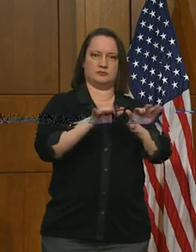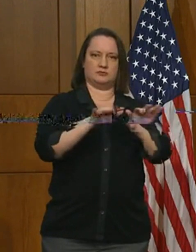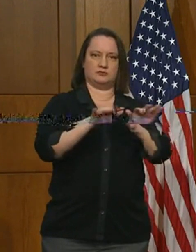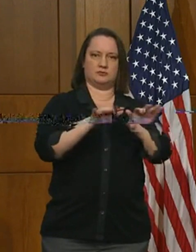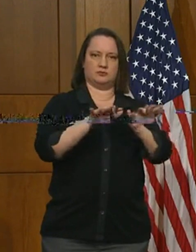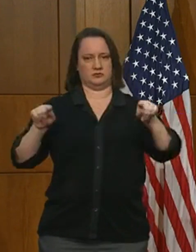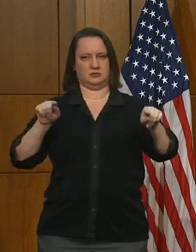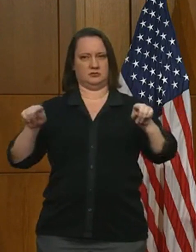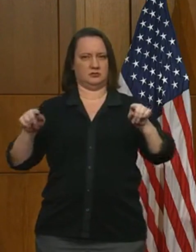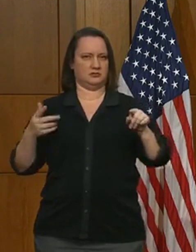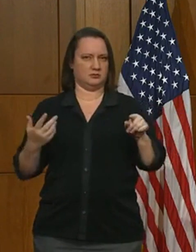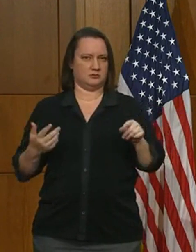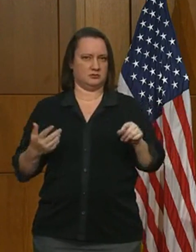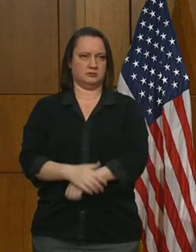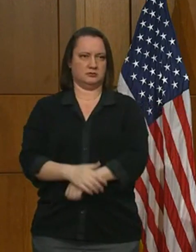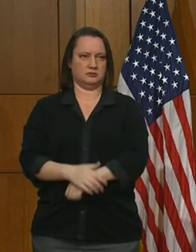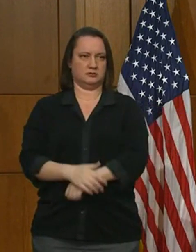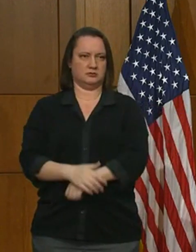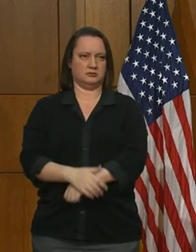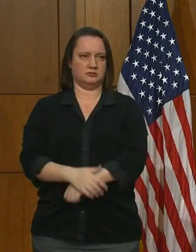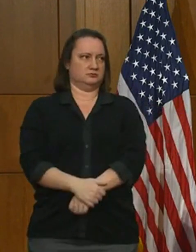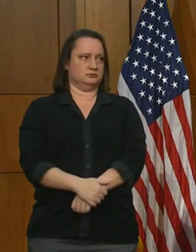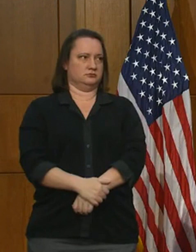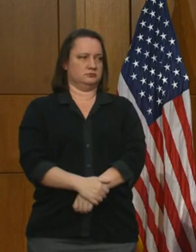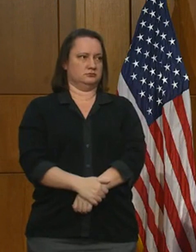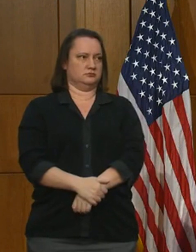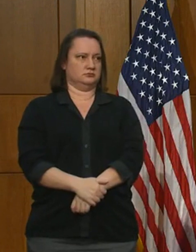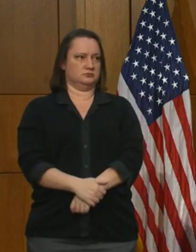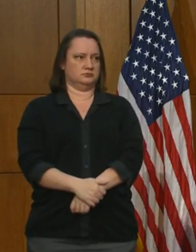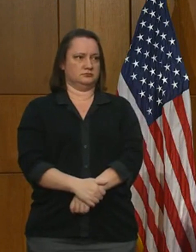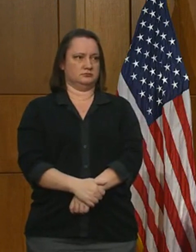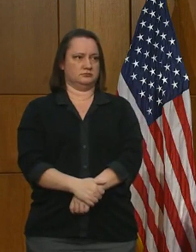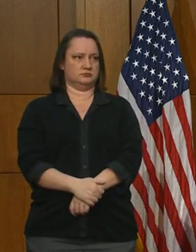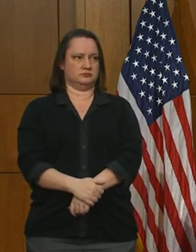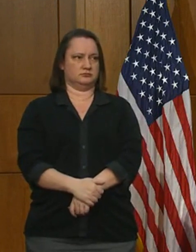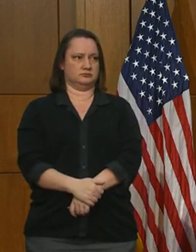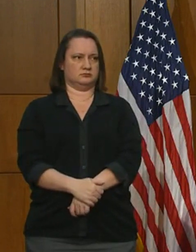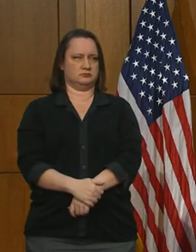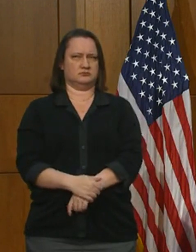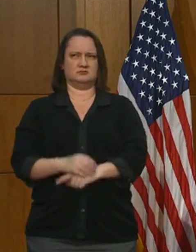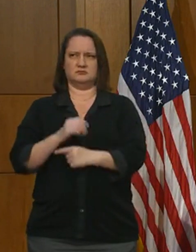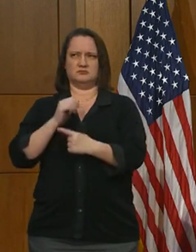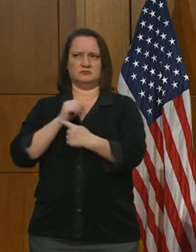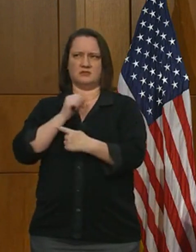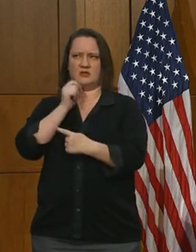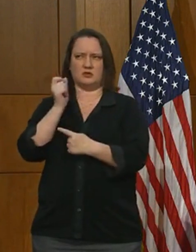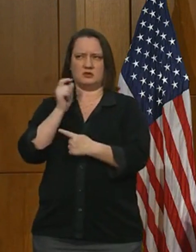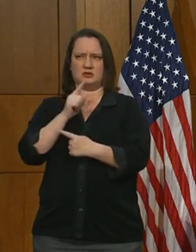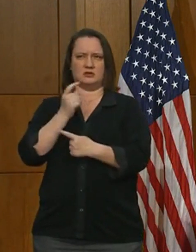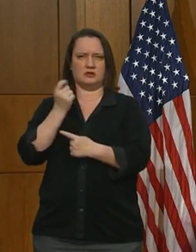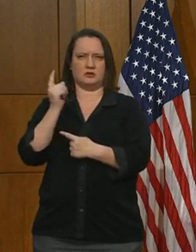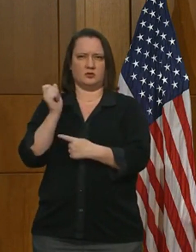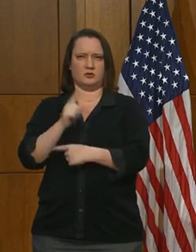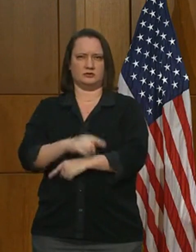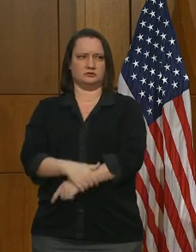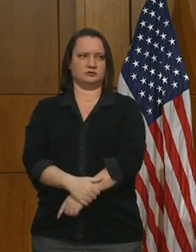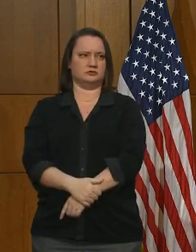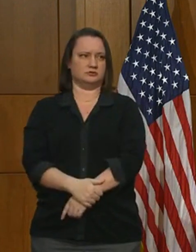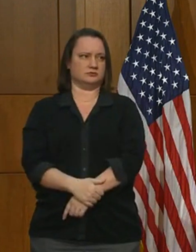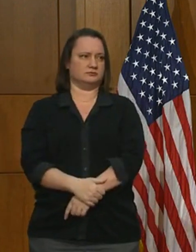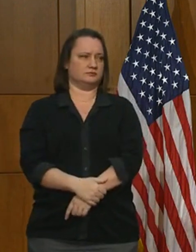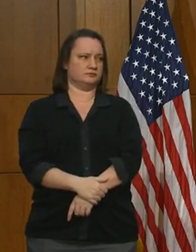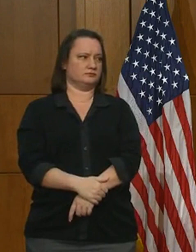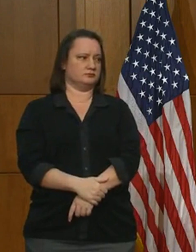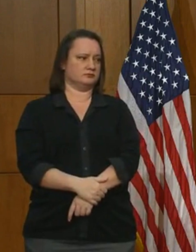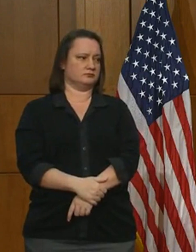want to address that? Do we view them differently? I'm not understanding. I can say something Yes, if you don't mind.